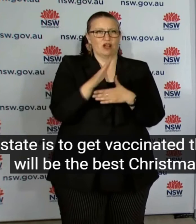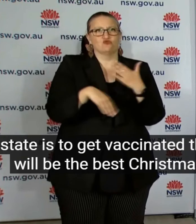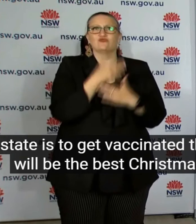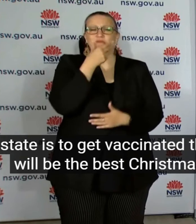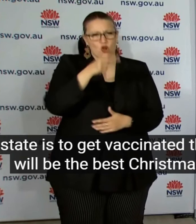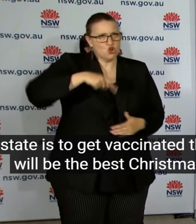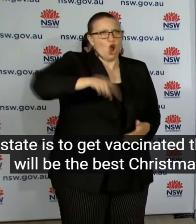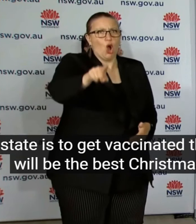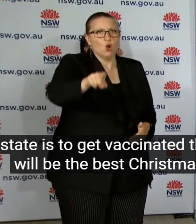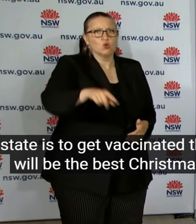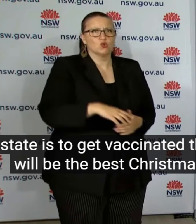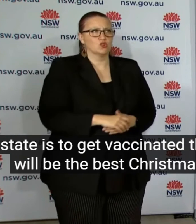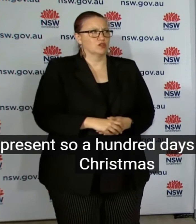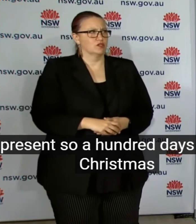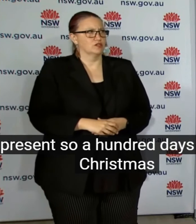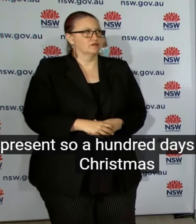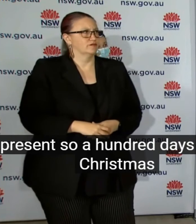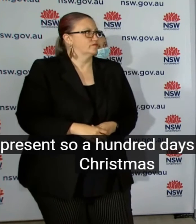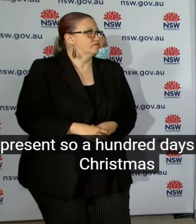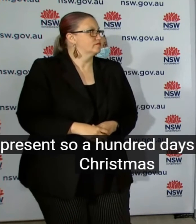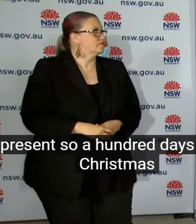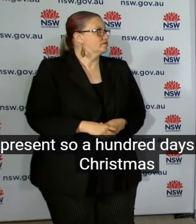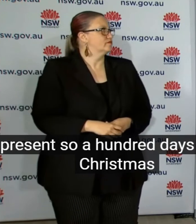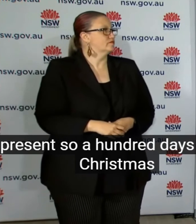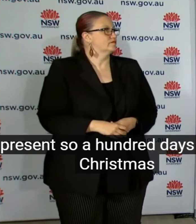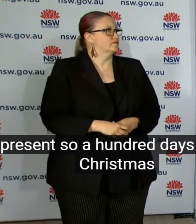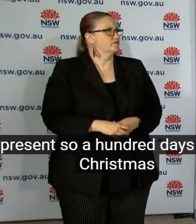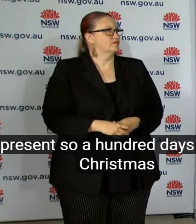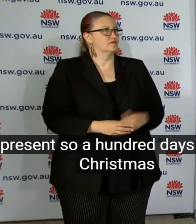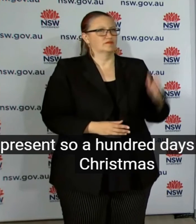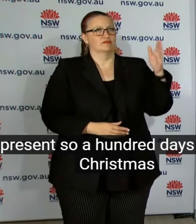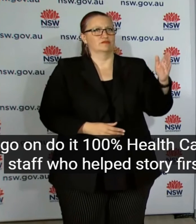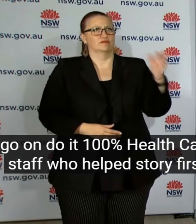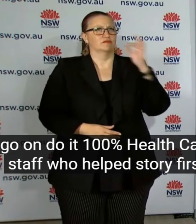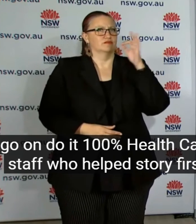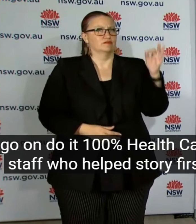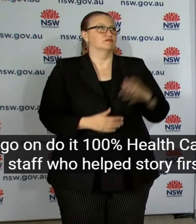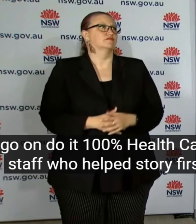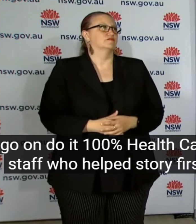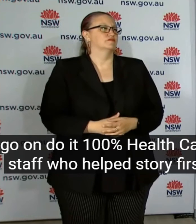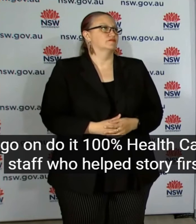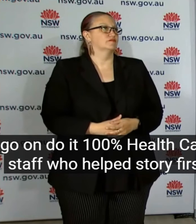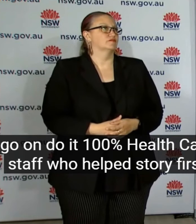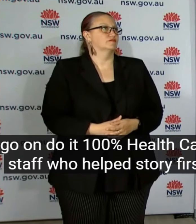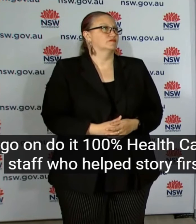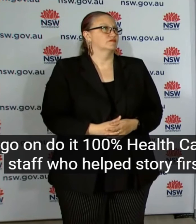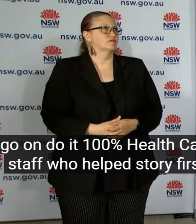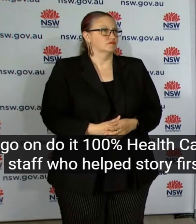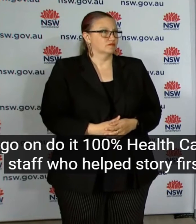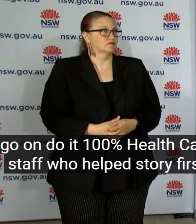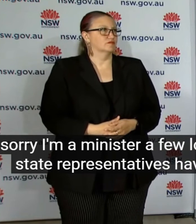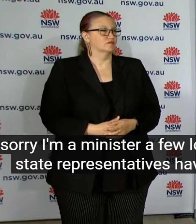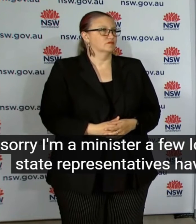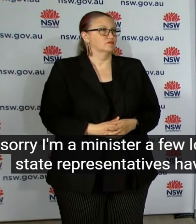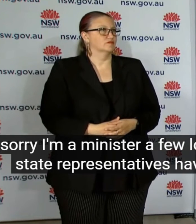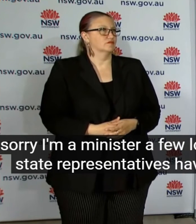happens to healthcare staff who haven't had their first dose? Just do you mind, because that lady... Yeah. Sorry, Minister, a few local state representatives have written to you requesting either a